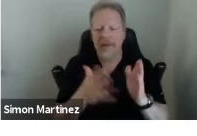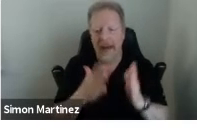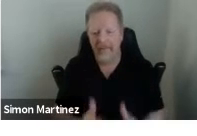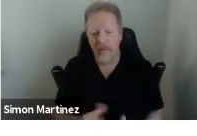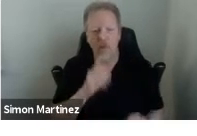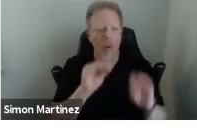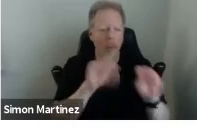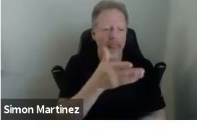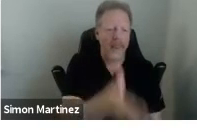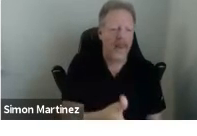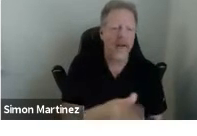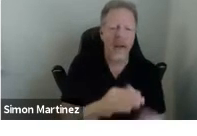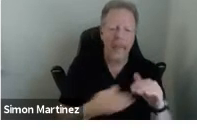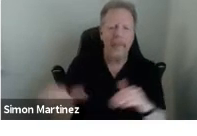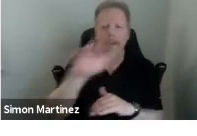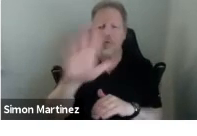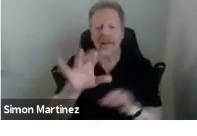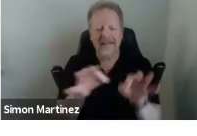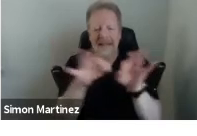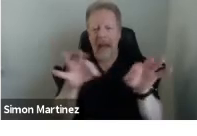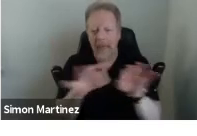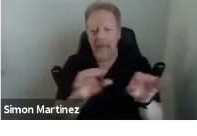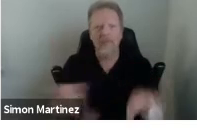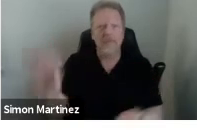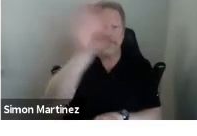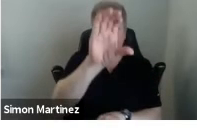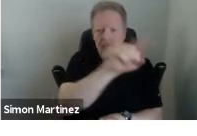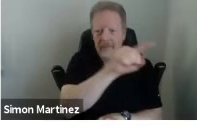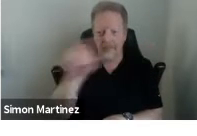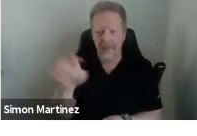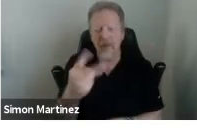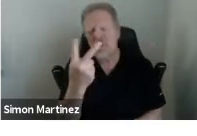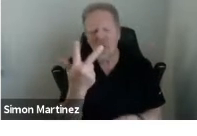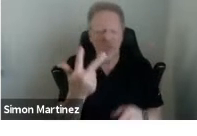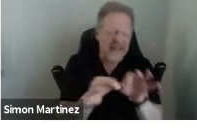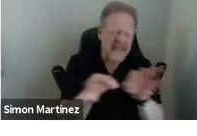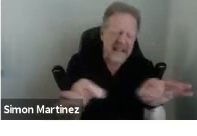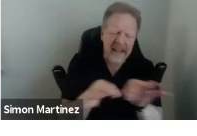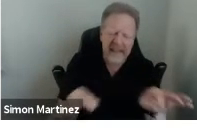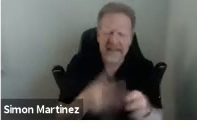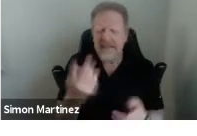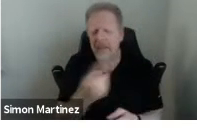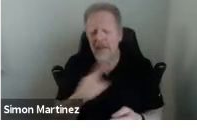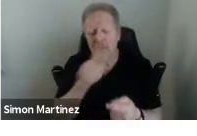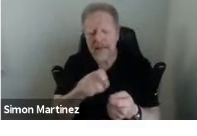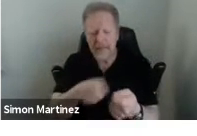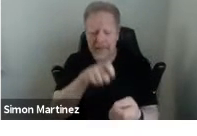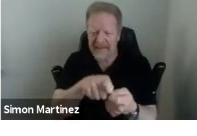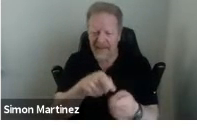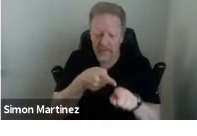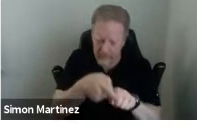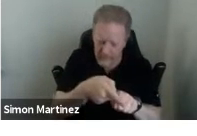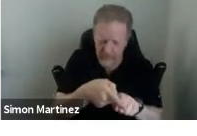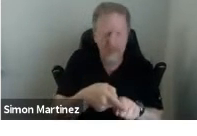put there above your statement. And so just have 2 or 3 sentences, something specific, and you make